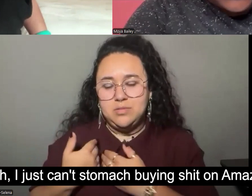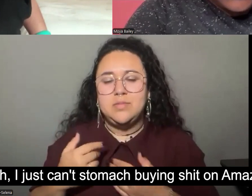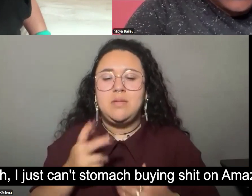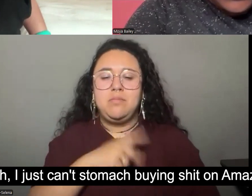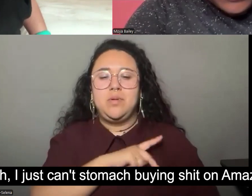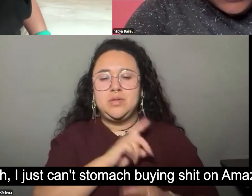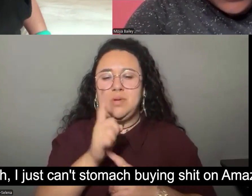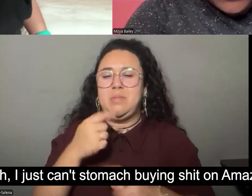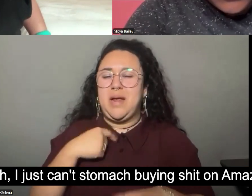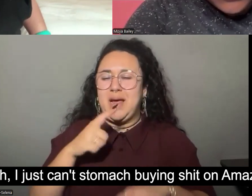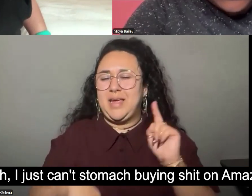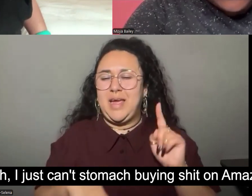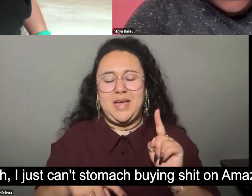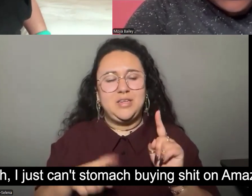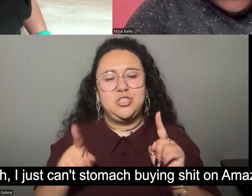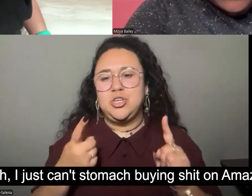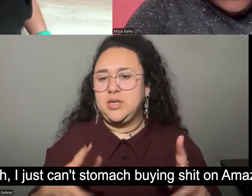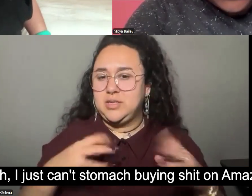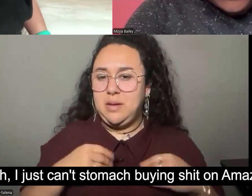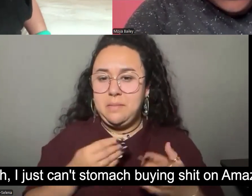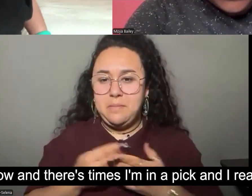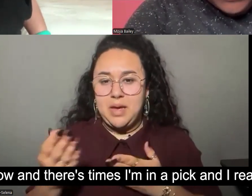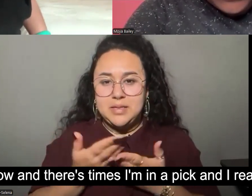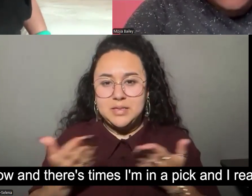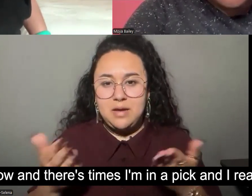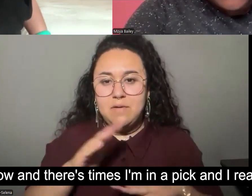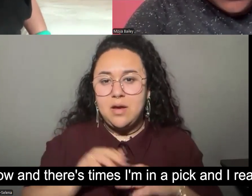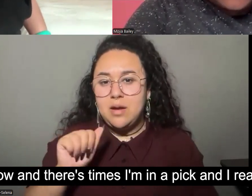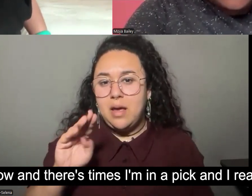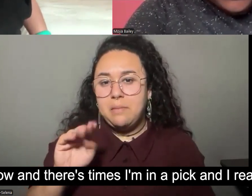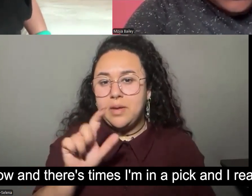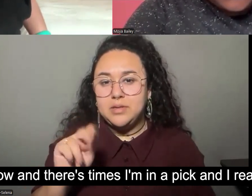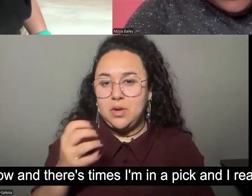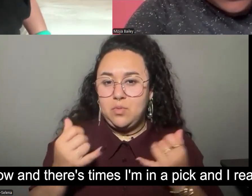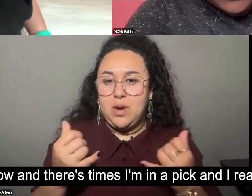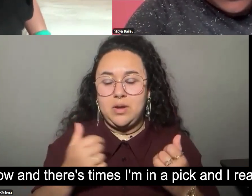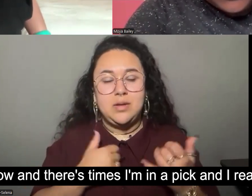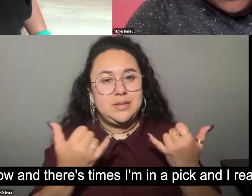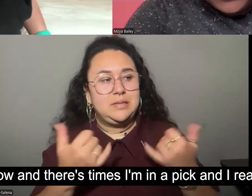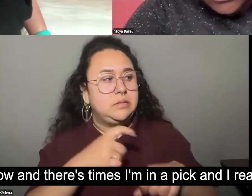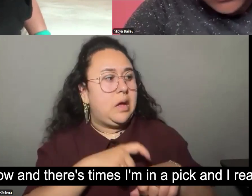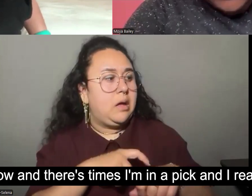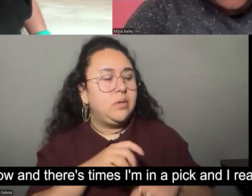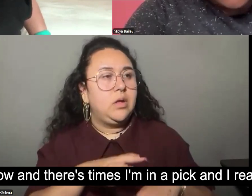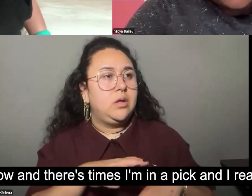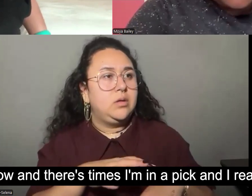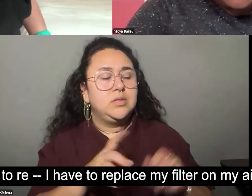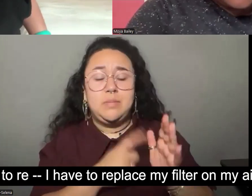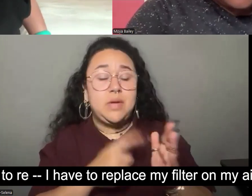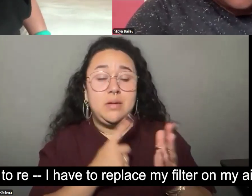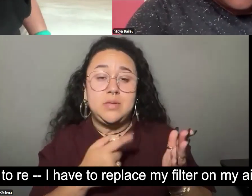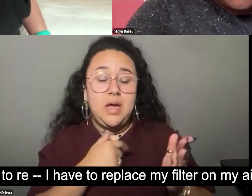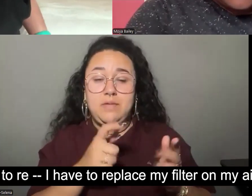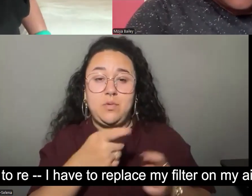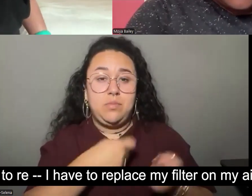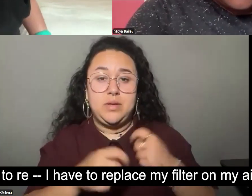I just can't stomach buying shit on Amazon right now. And then there's times where I'm like, I'm in a pickle and I really need to replace I had to